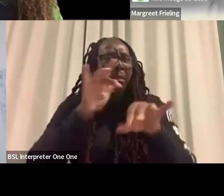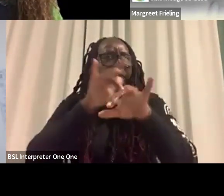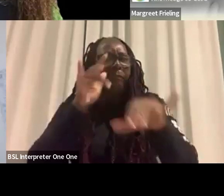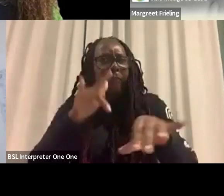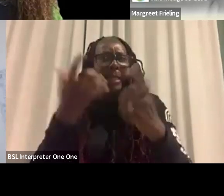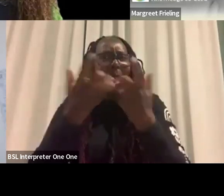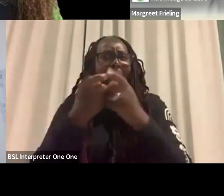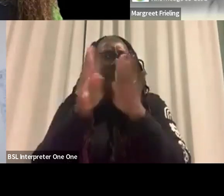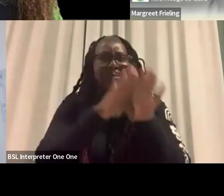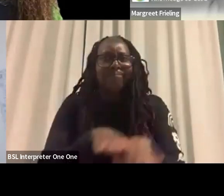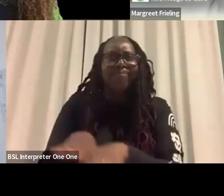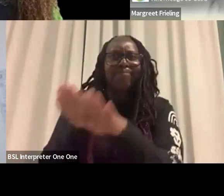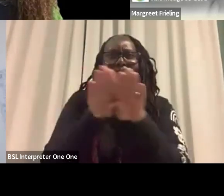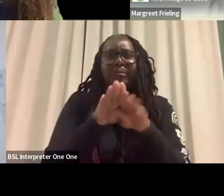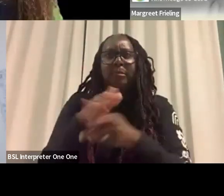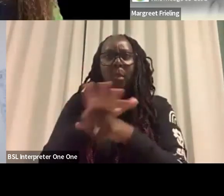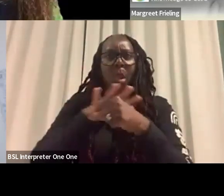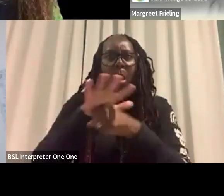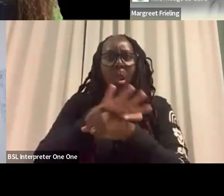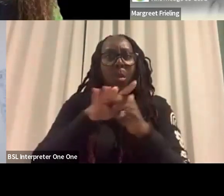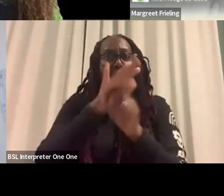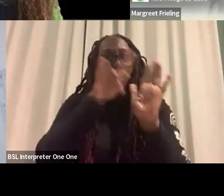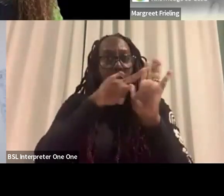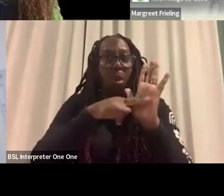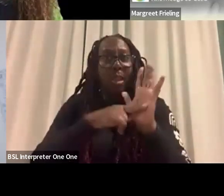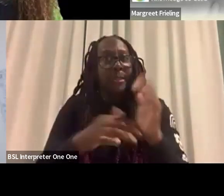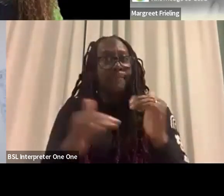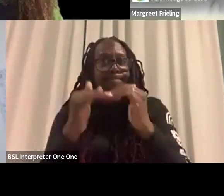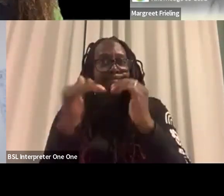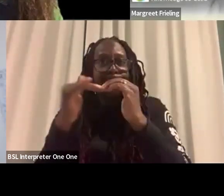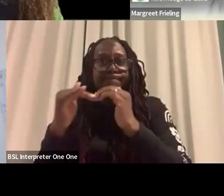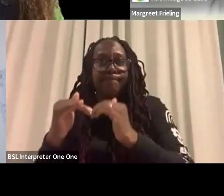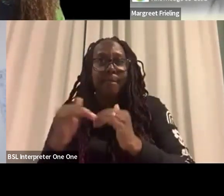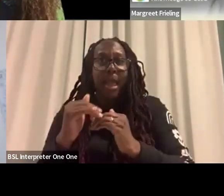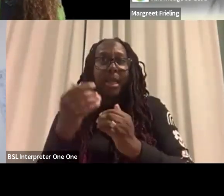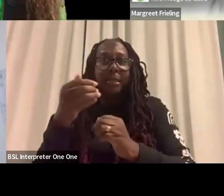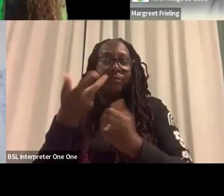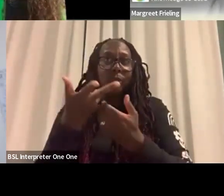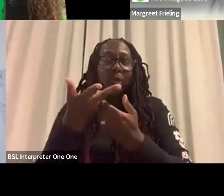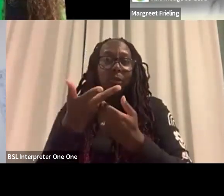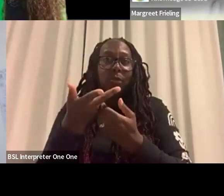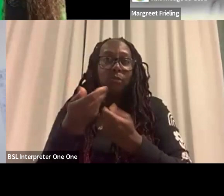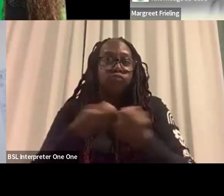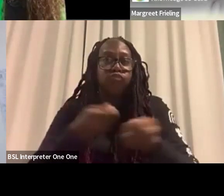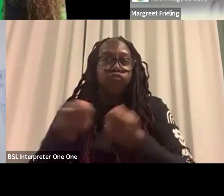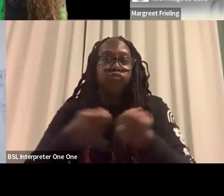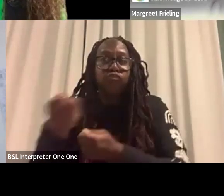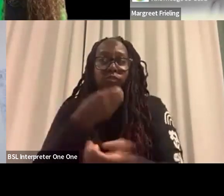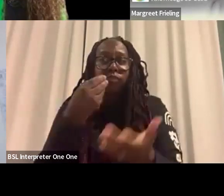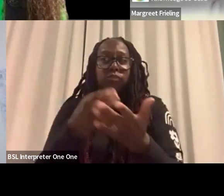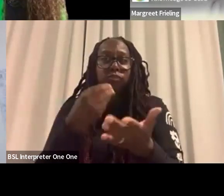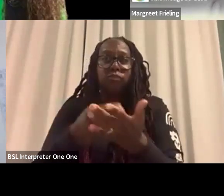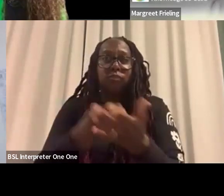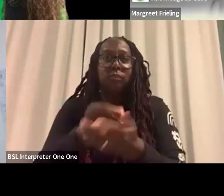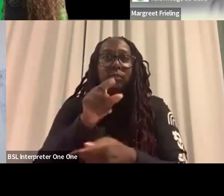our national and local policy more conducive for ecologically regenerative and socially distributive economies.